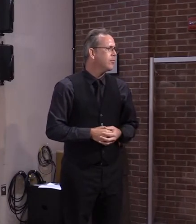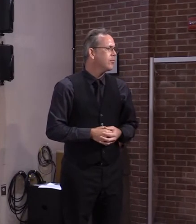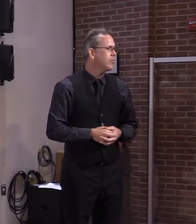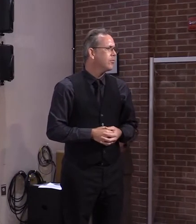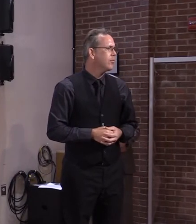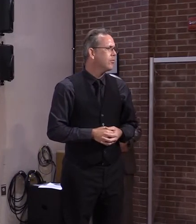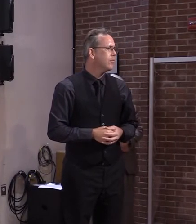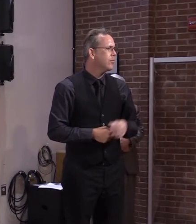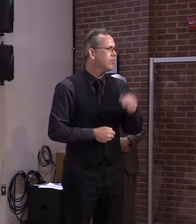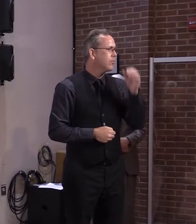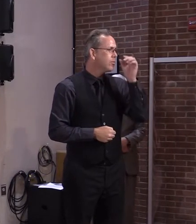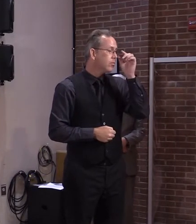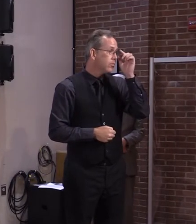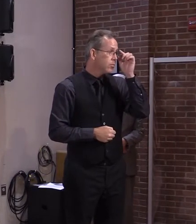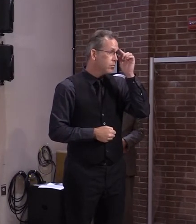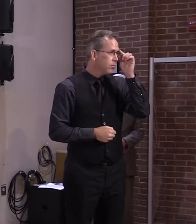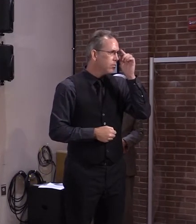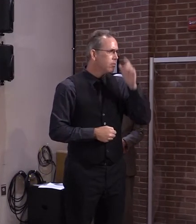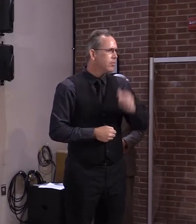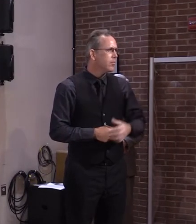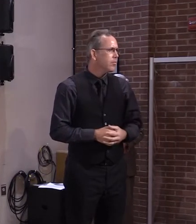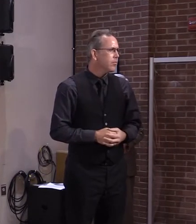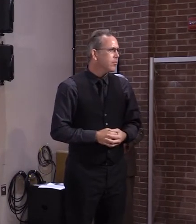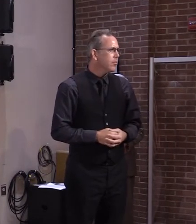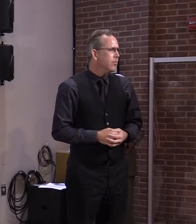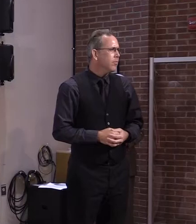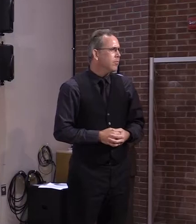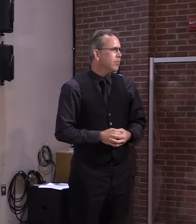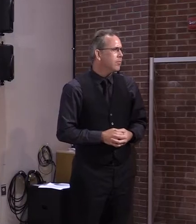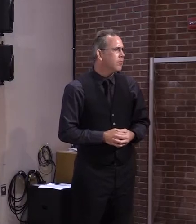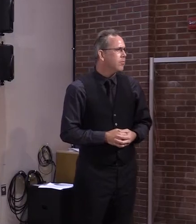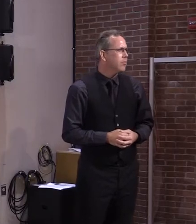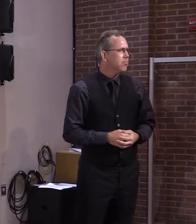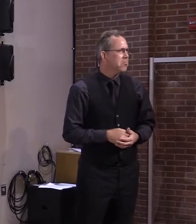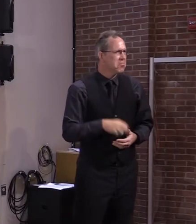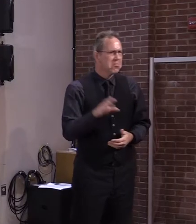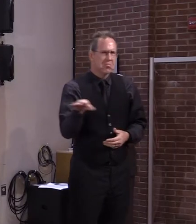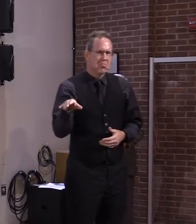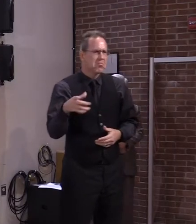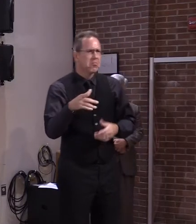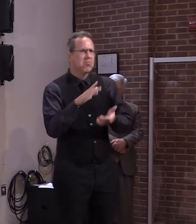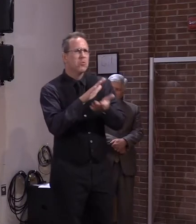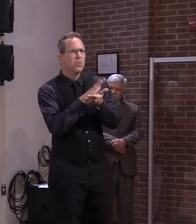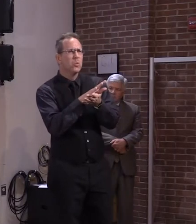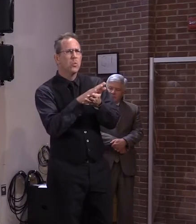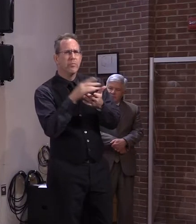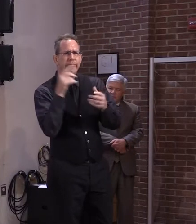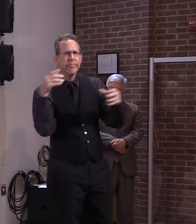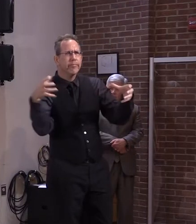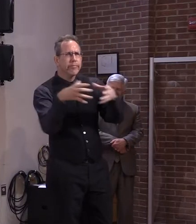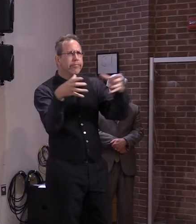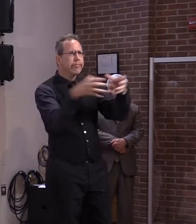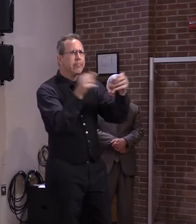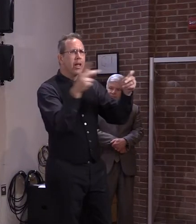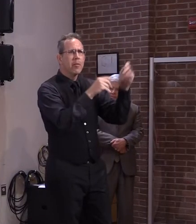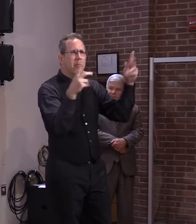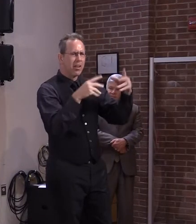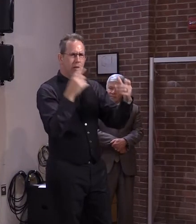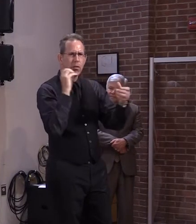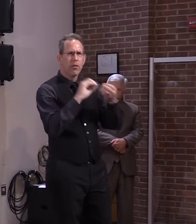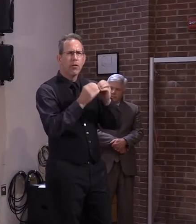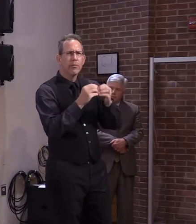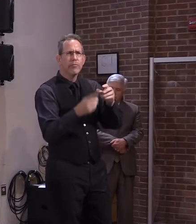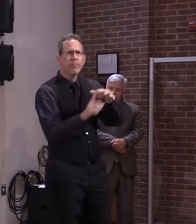of cases that happened this week. Is this kind of expected to, you know, with students going back, is the number of cases kind